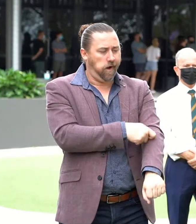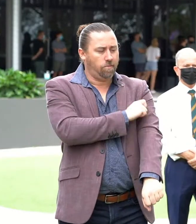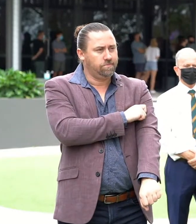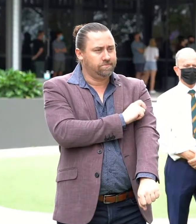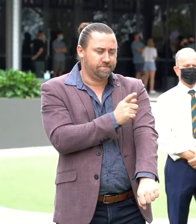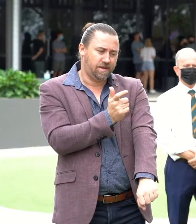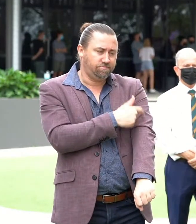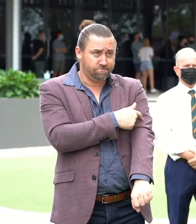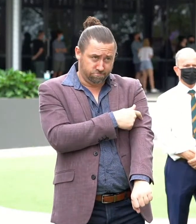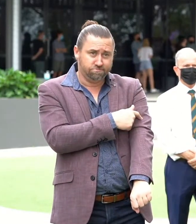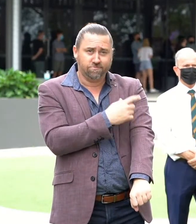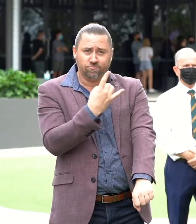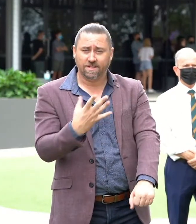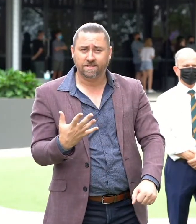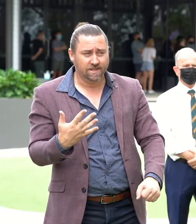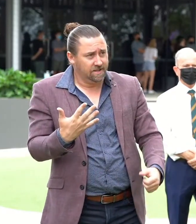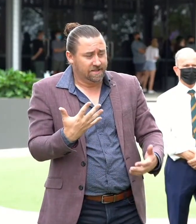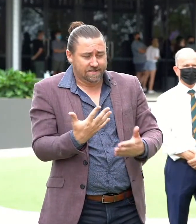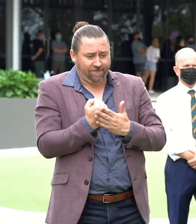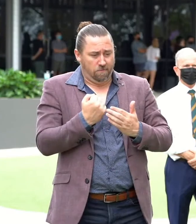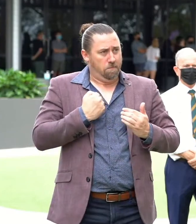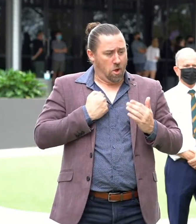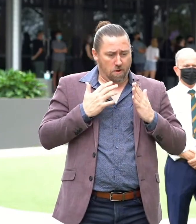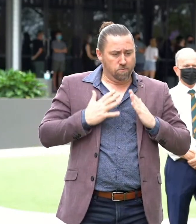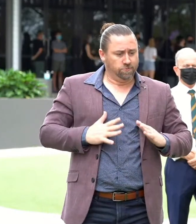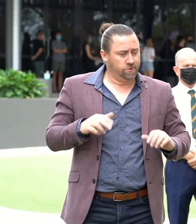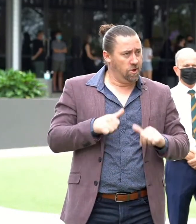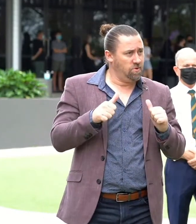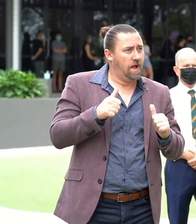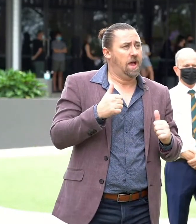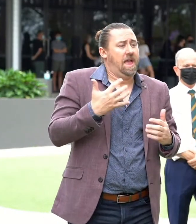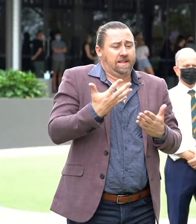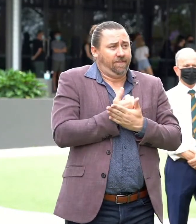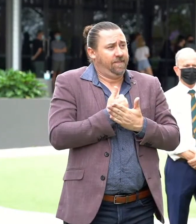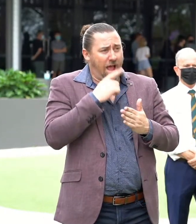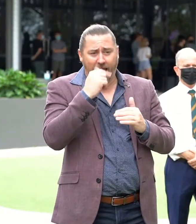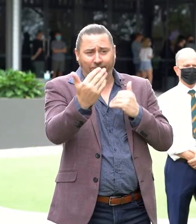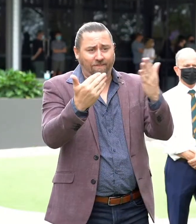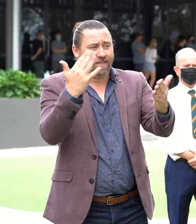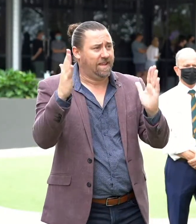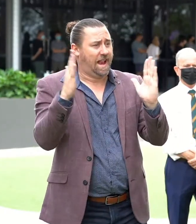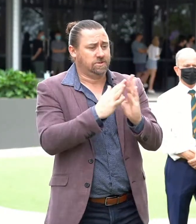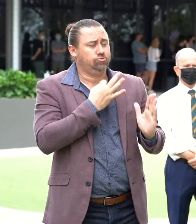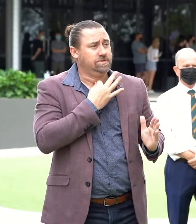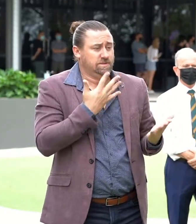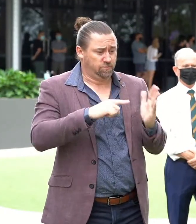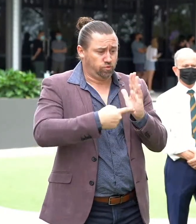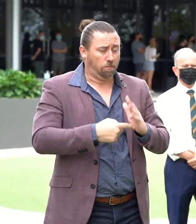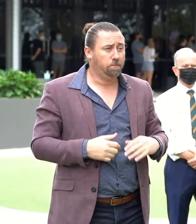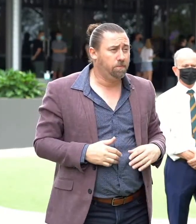go and get vaccinated so they can be safe, so their families can be safe, so our entire community can be safe.